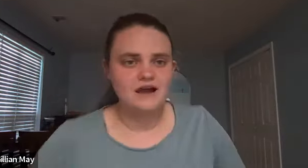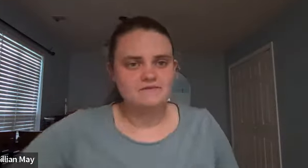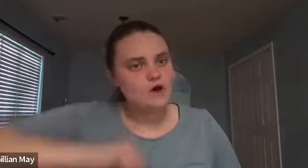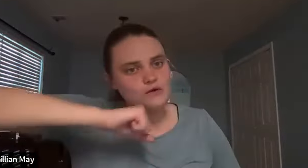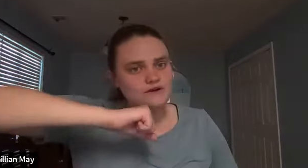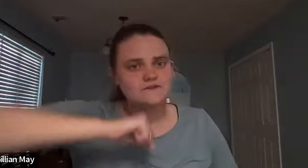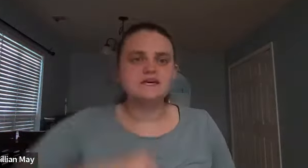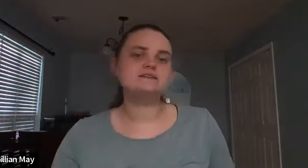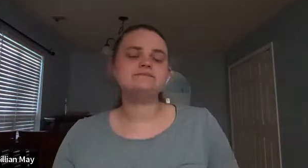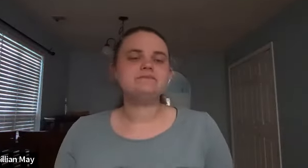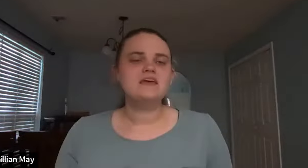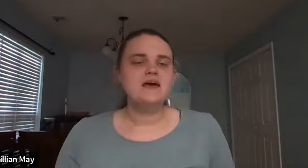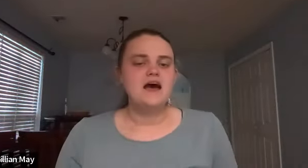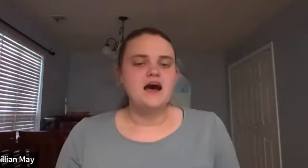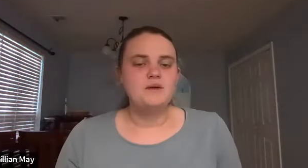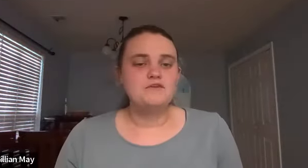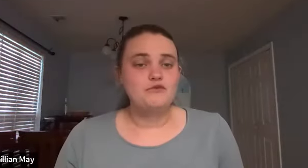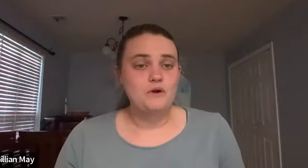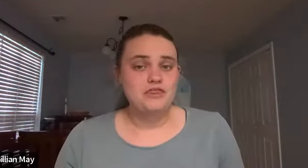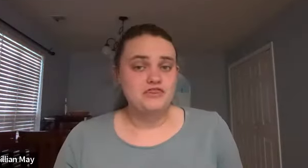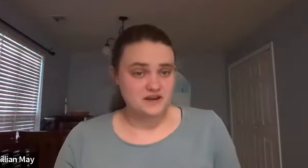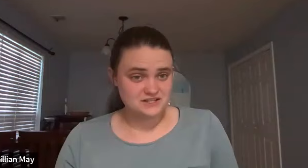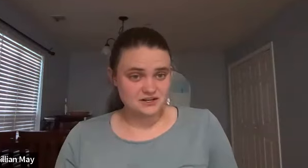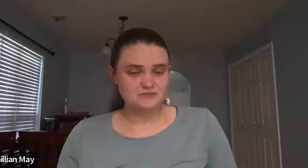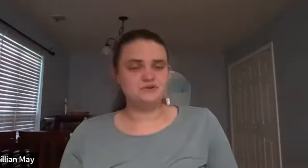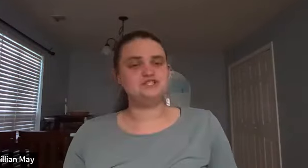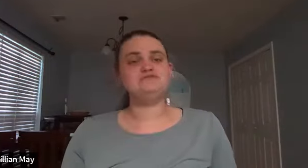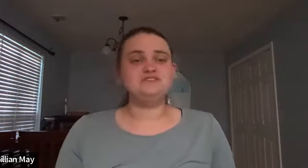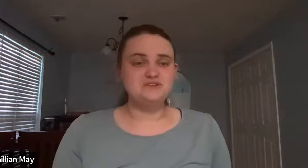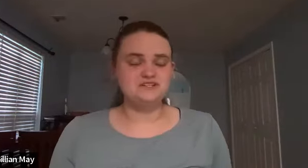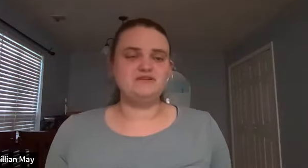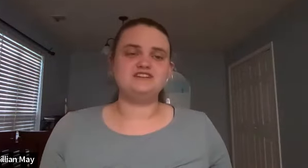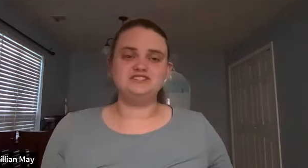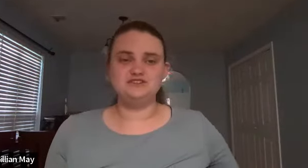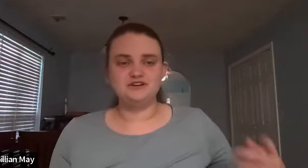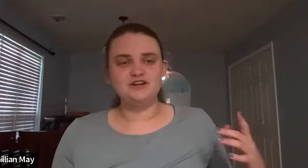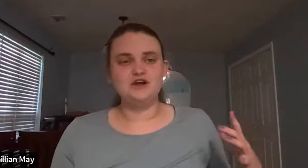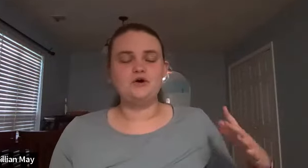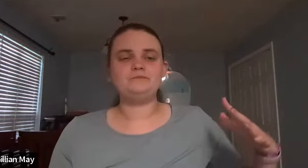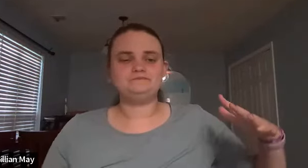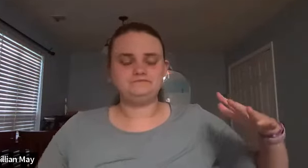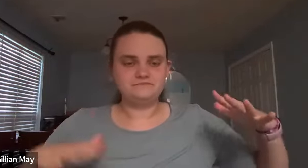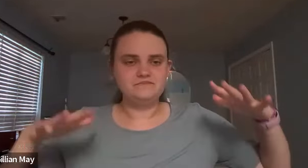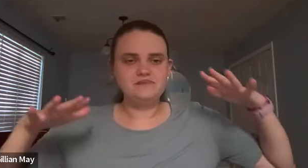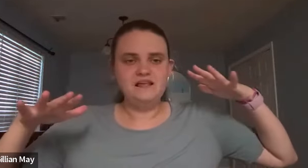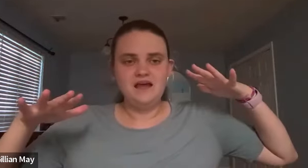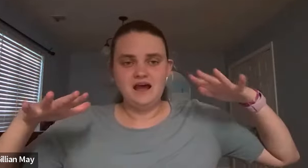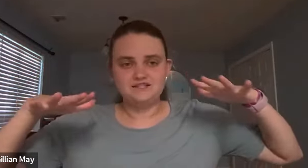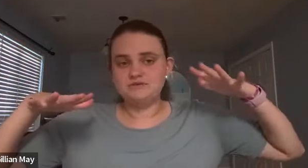I overemphasize. For thunder, what you do is you actually, so you're going to go, I start with like